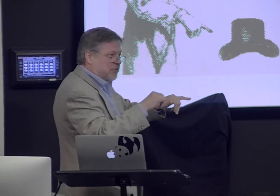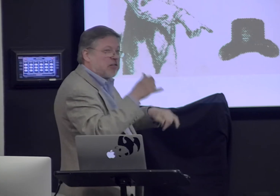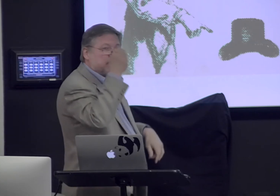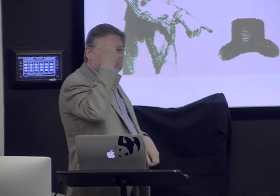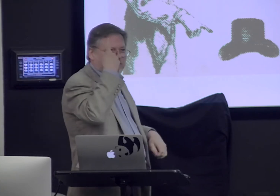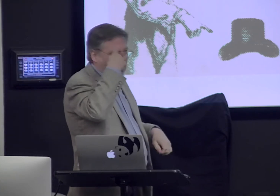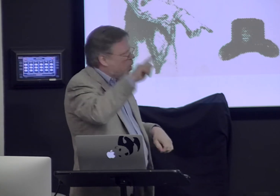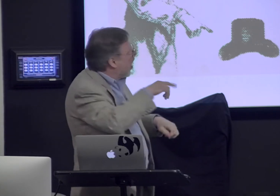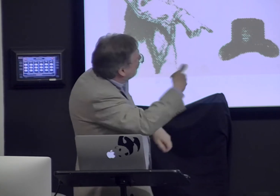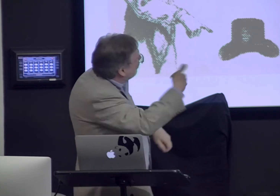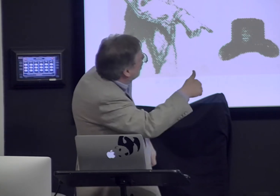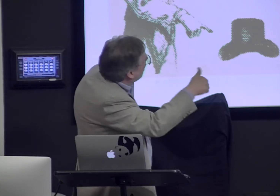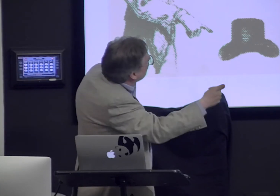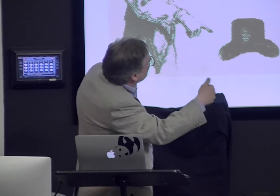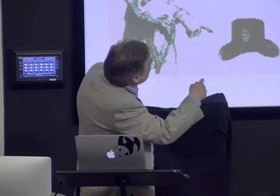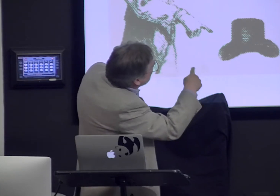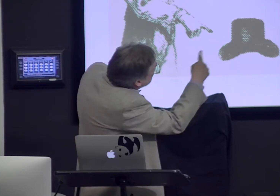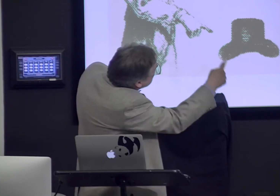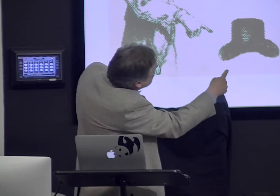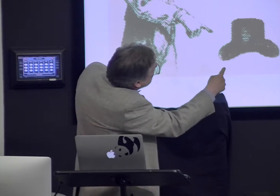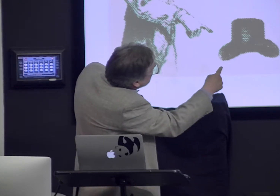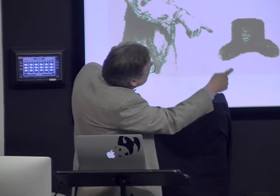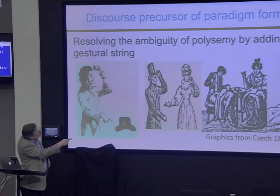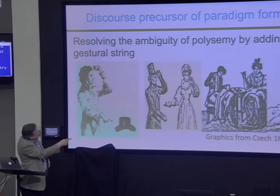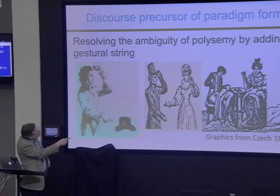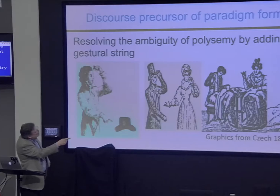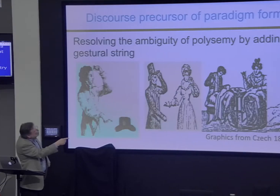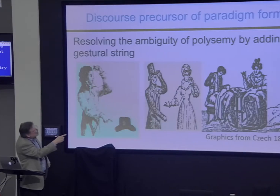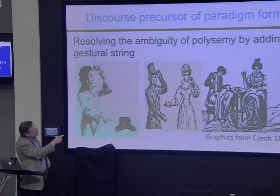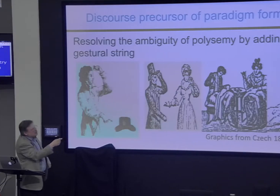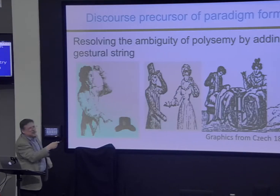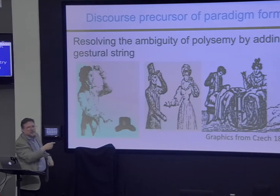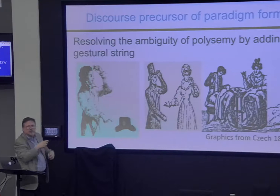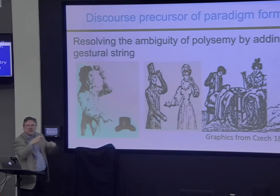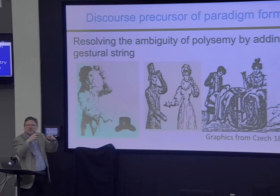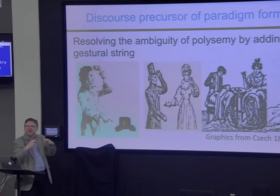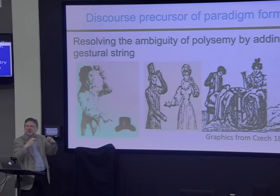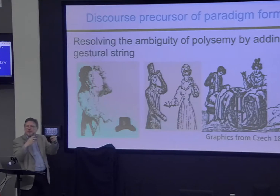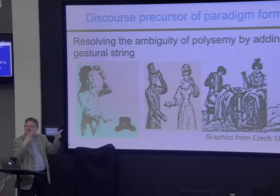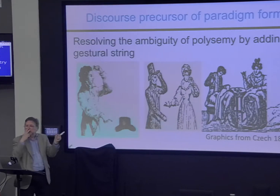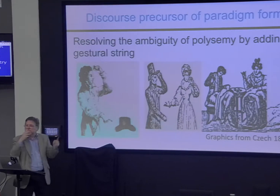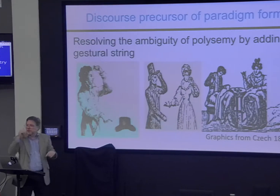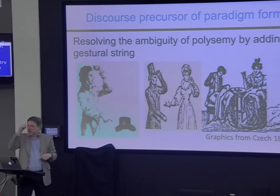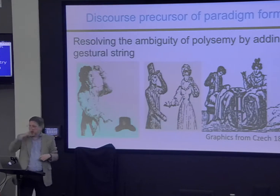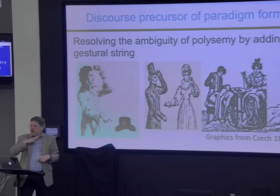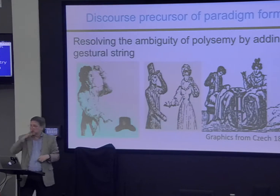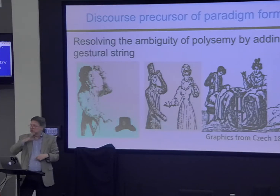the object, but then we also see it in other entries where the hat is not